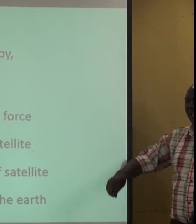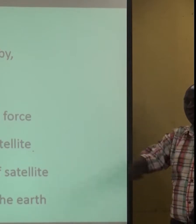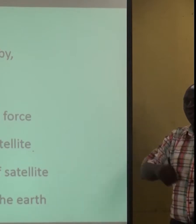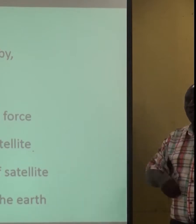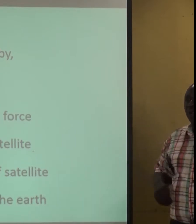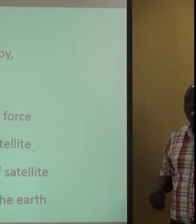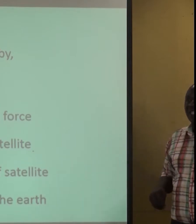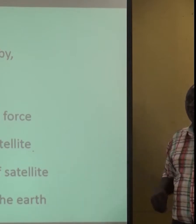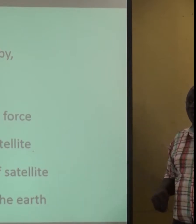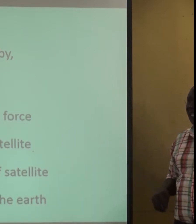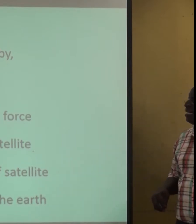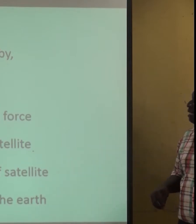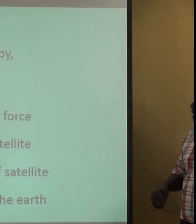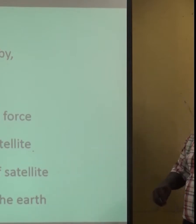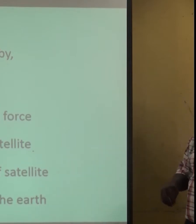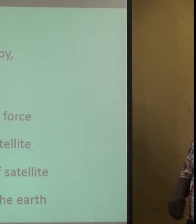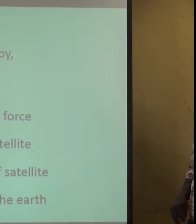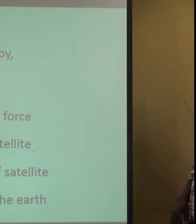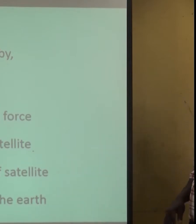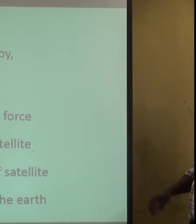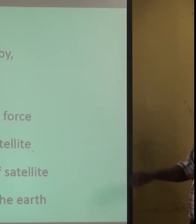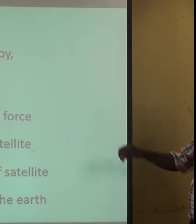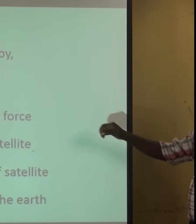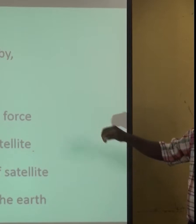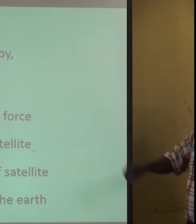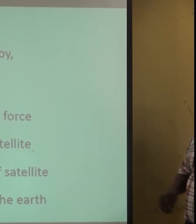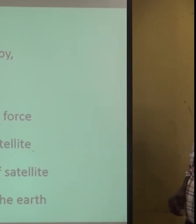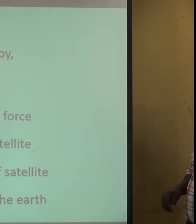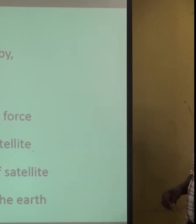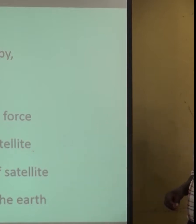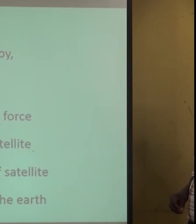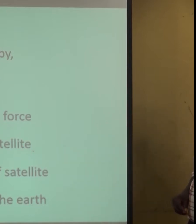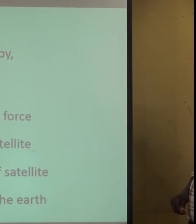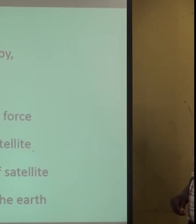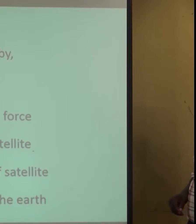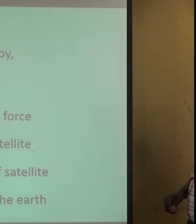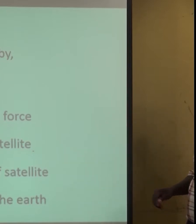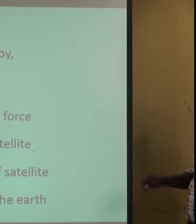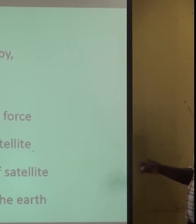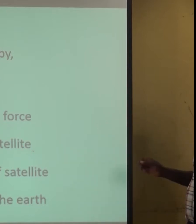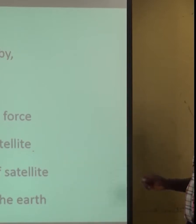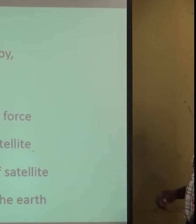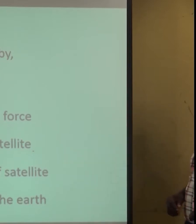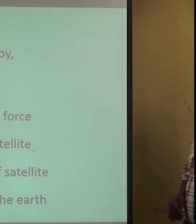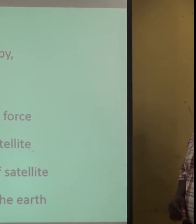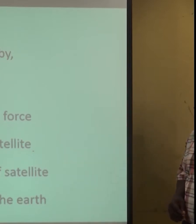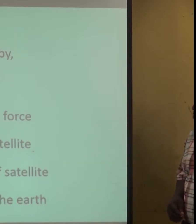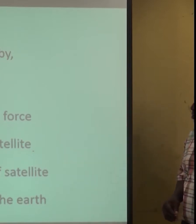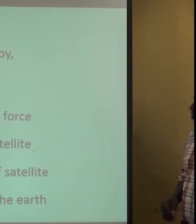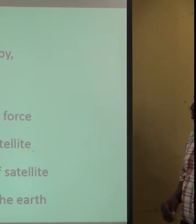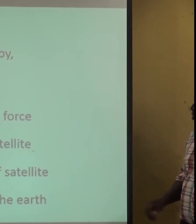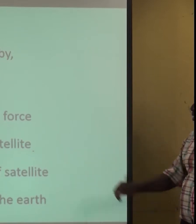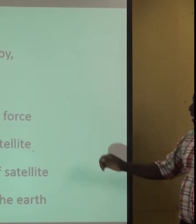the cycle in which the object is moving. Now we have where capital F is our centripetal